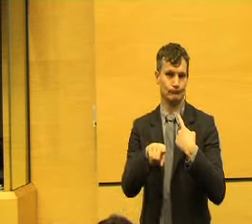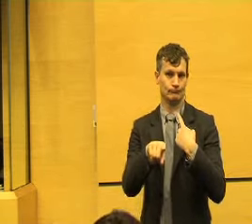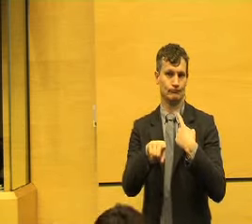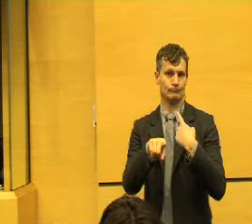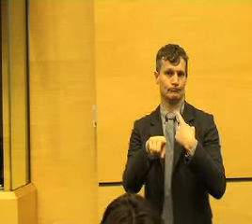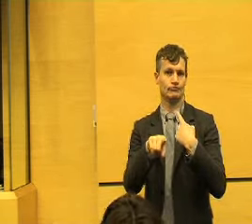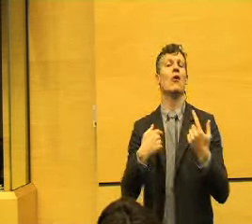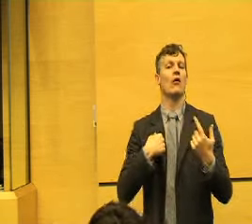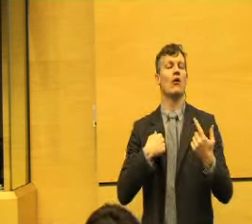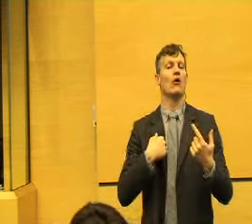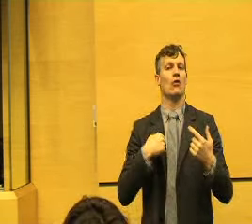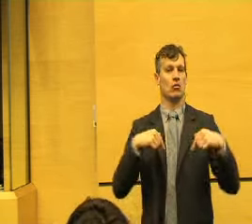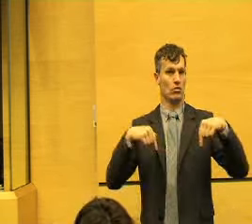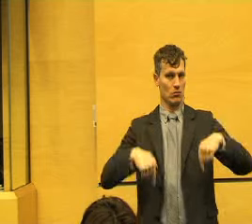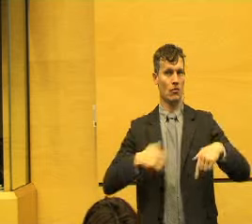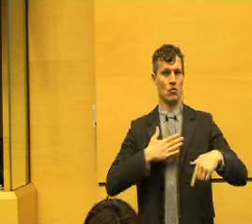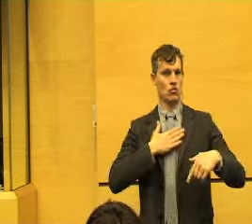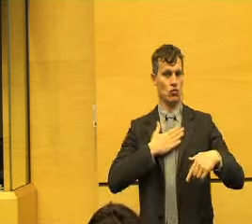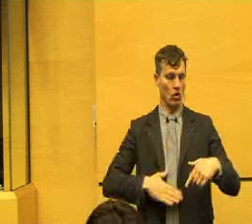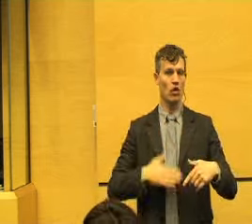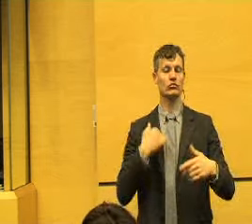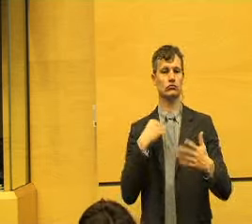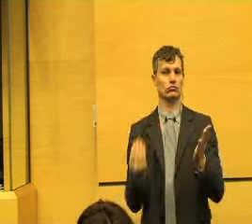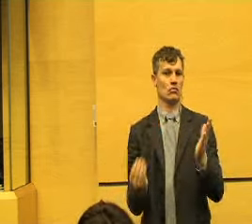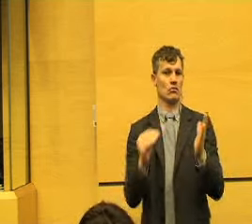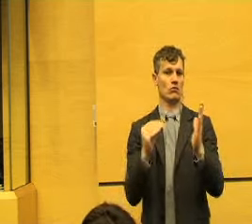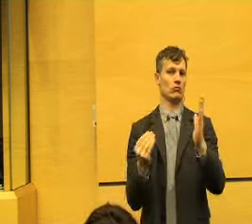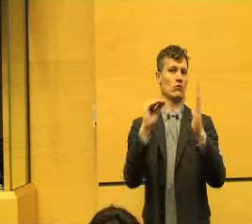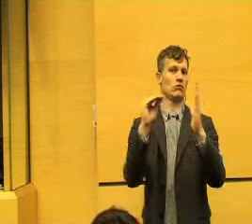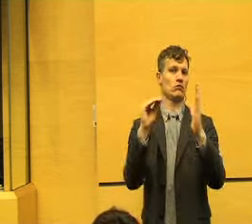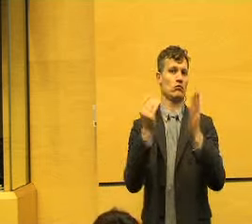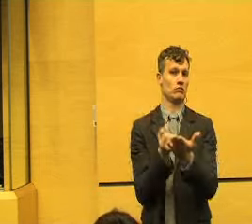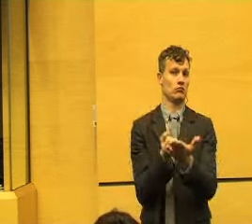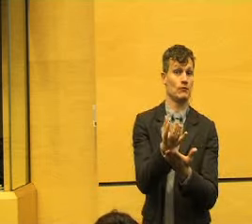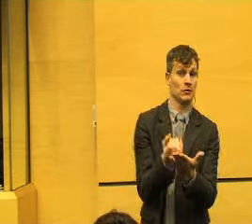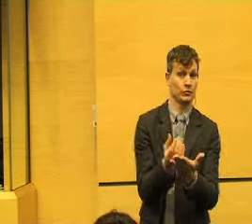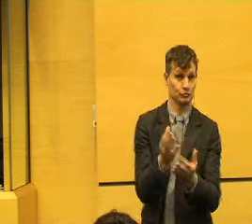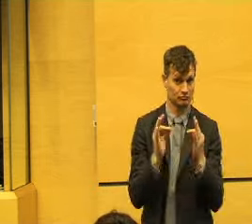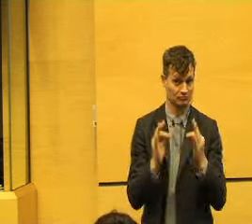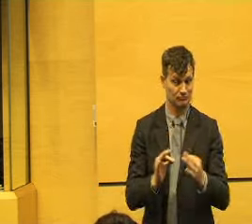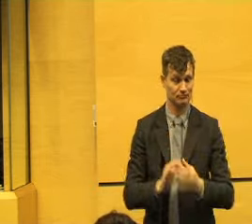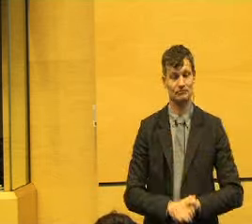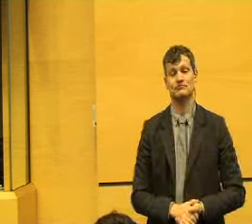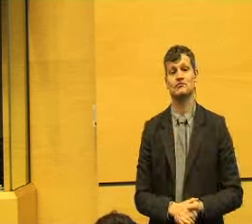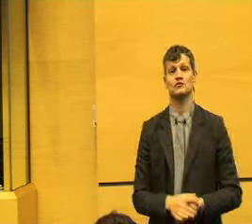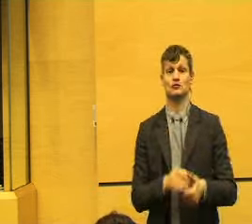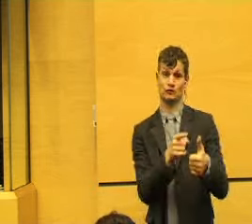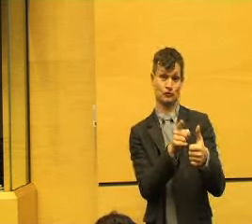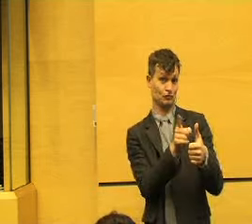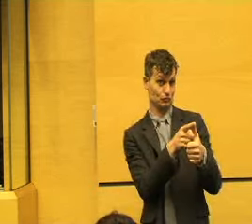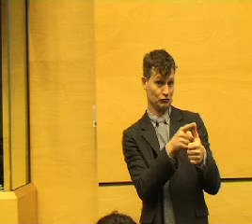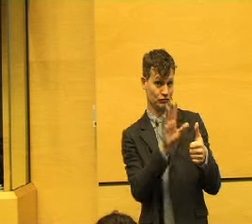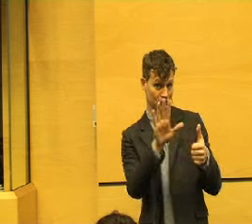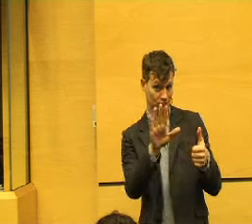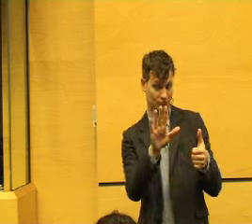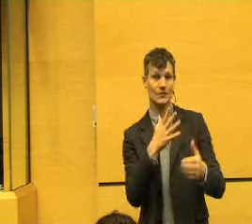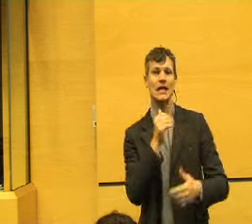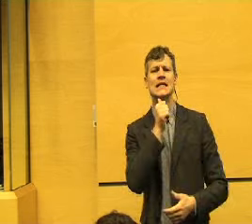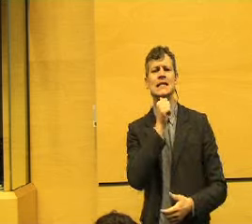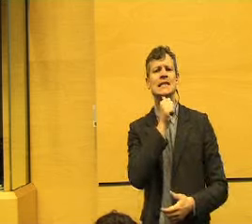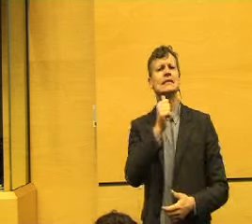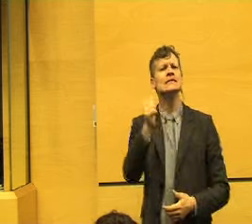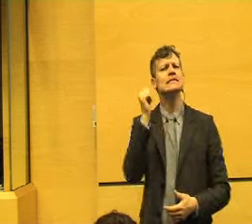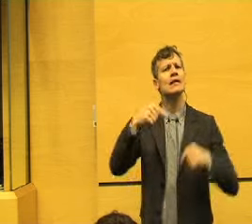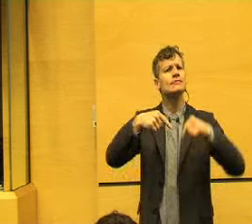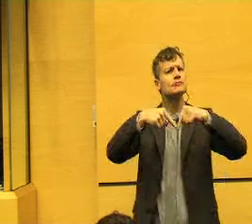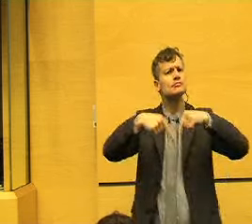would like to fill more information on that. First, yesterday one of the members of the committee